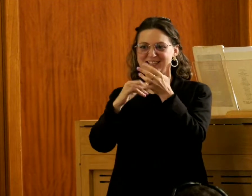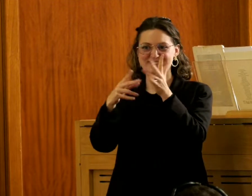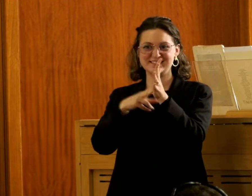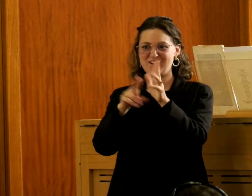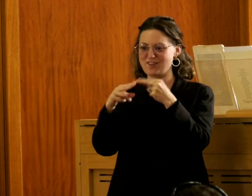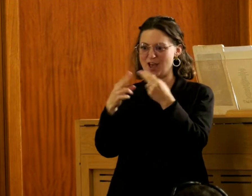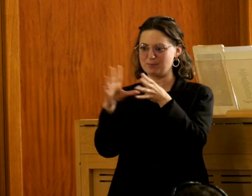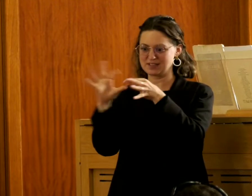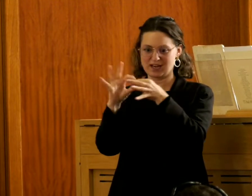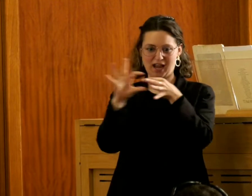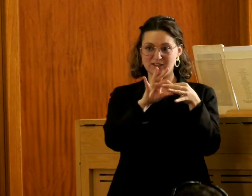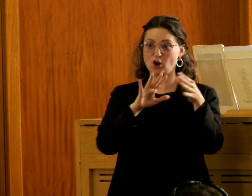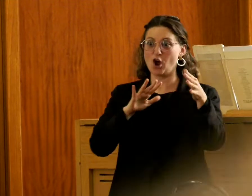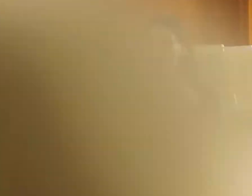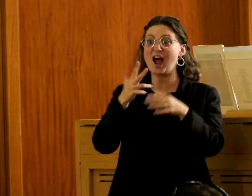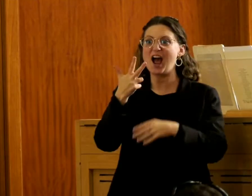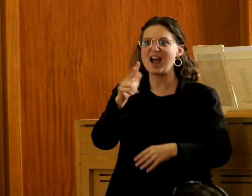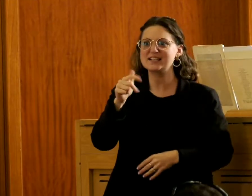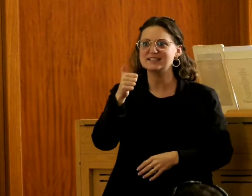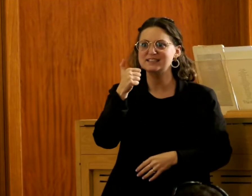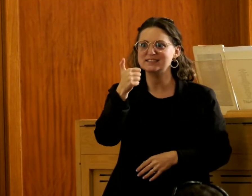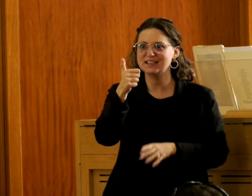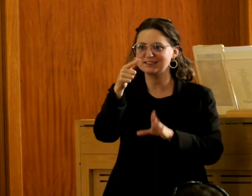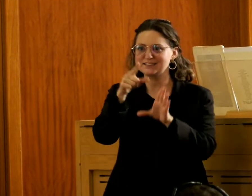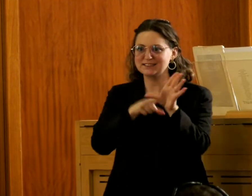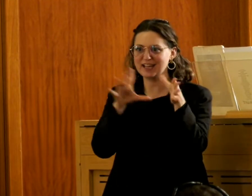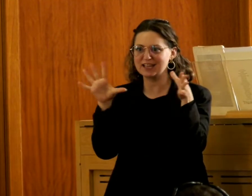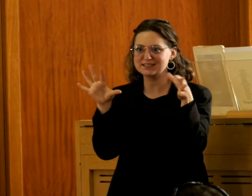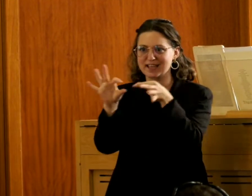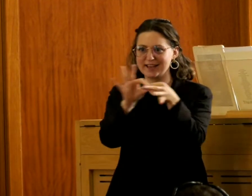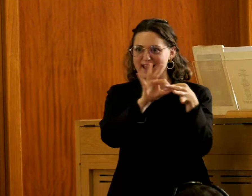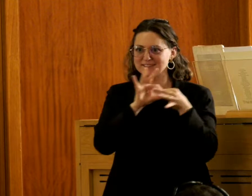years, 86 to be precise.